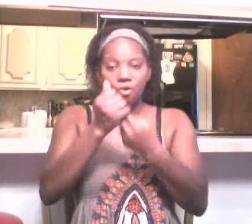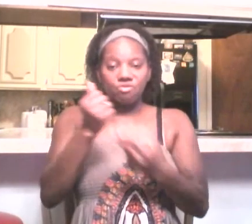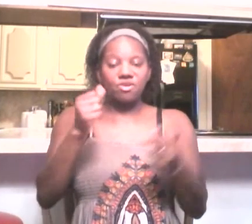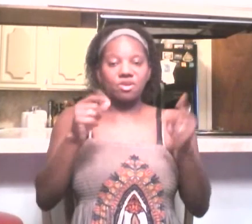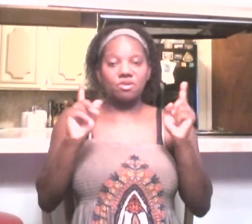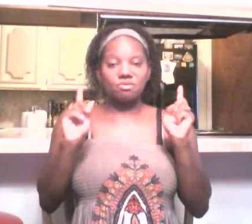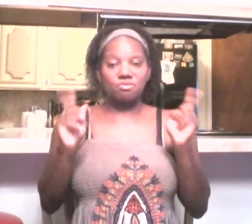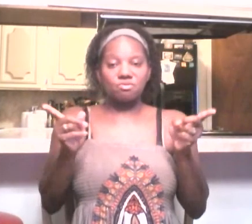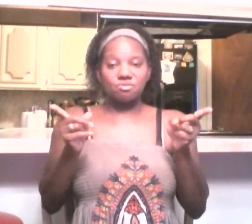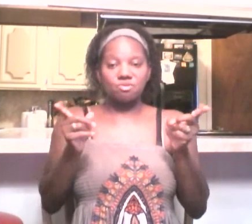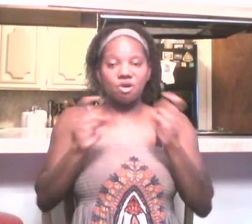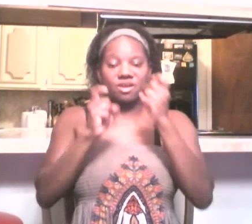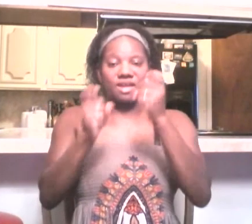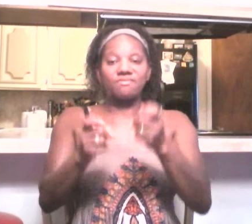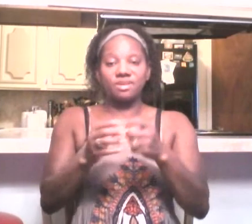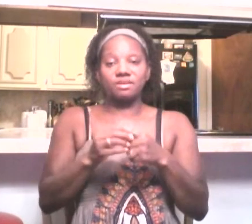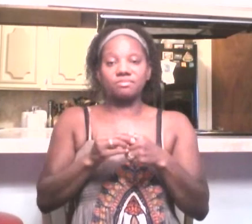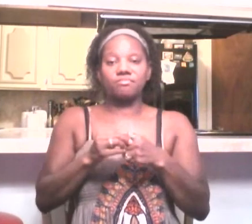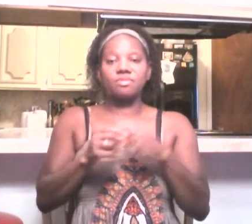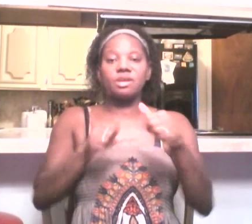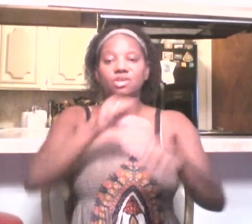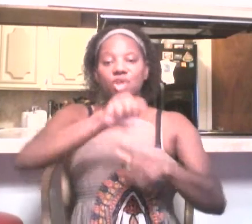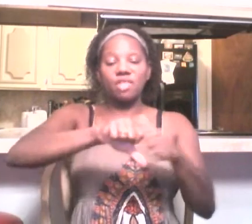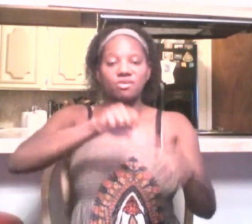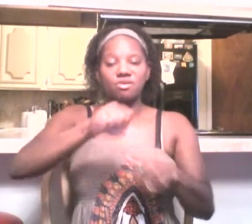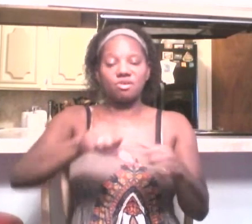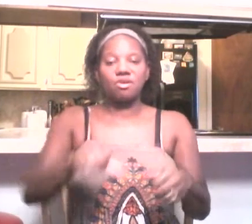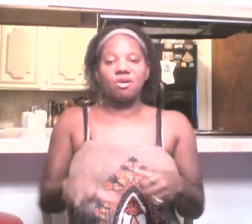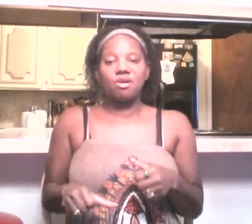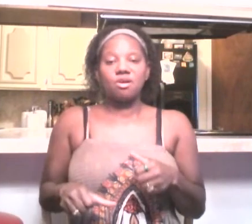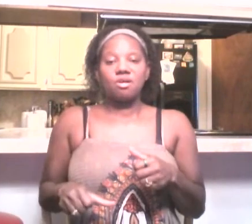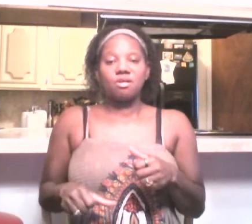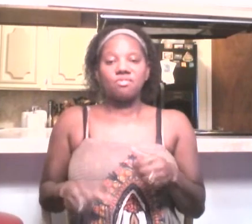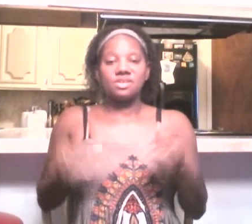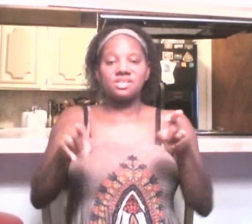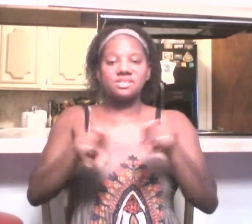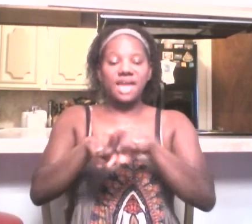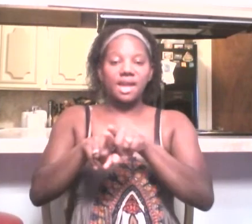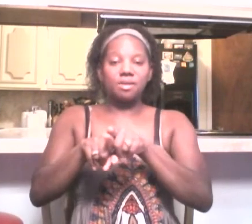both of you are giving each other the same